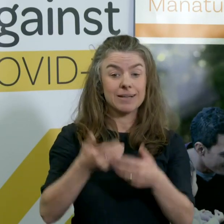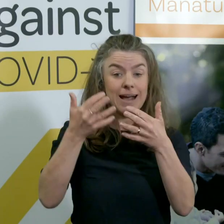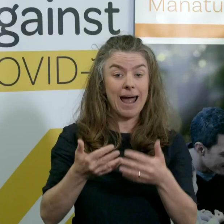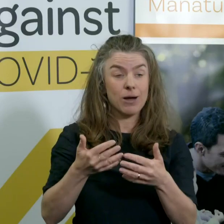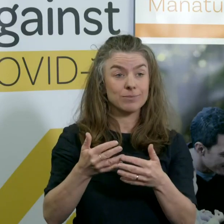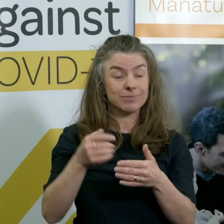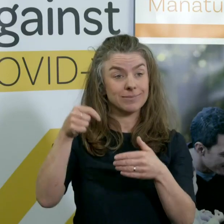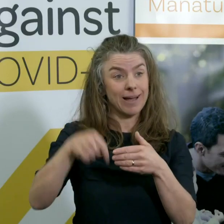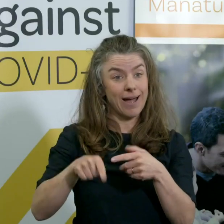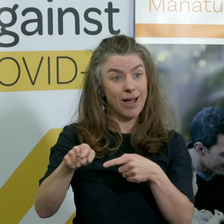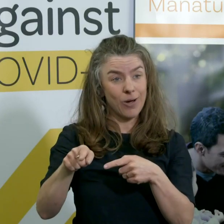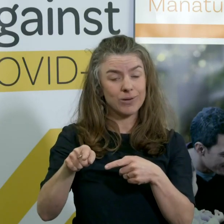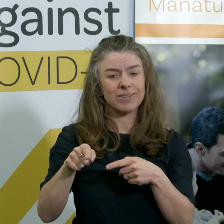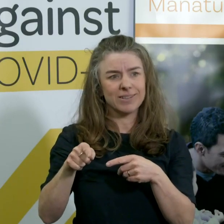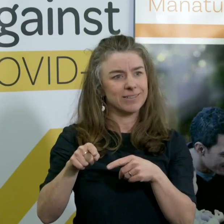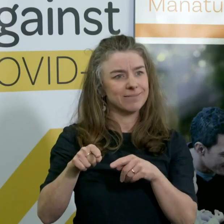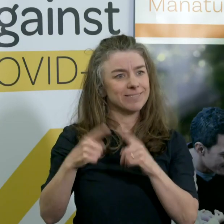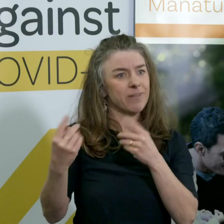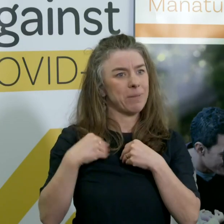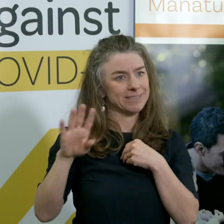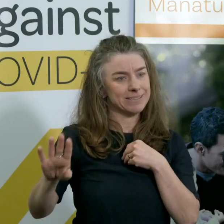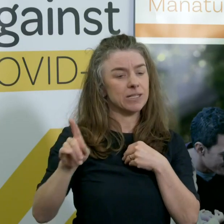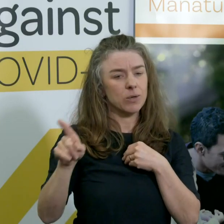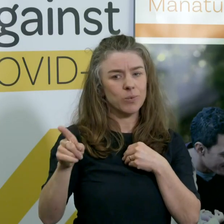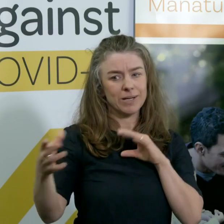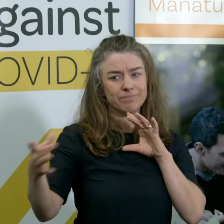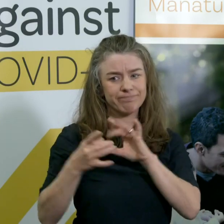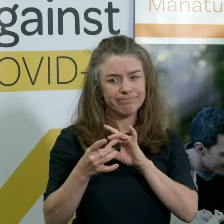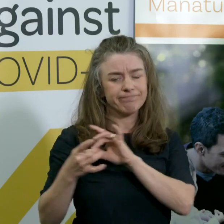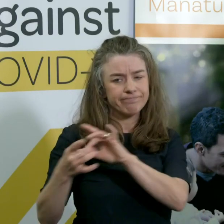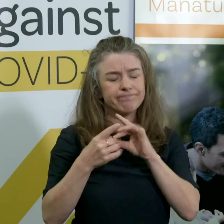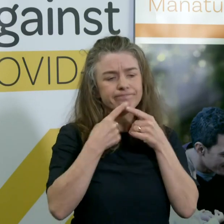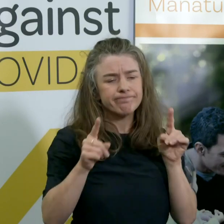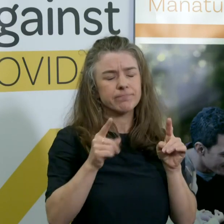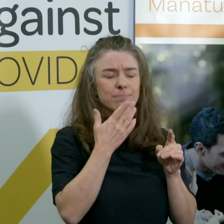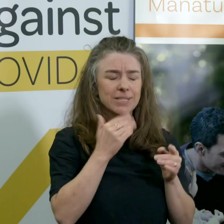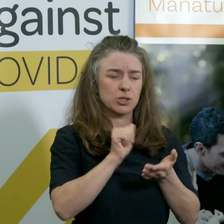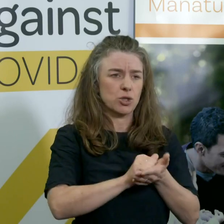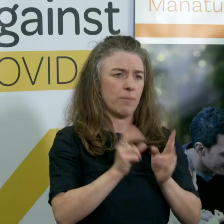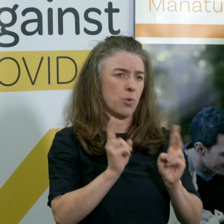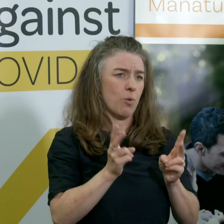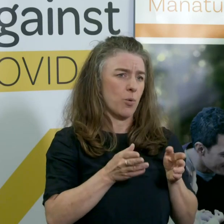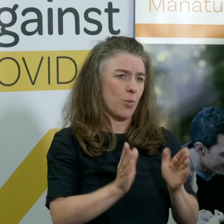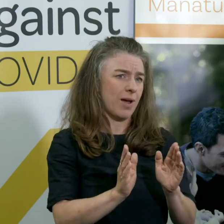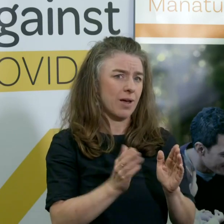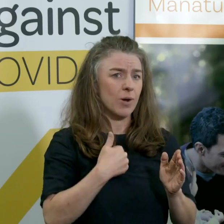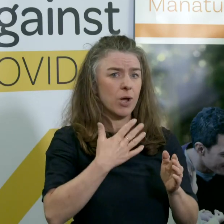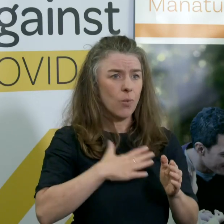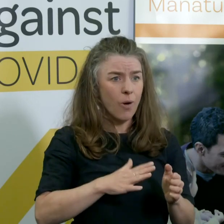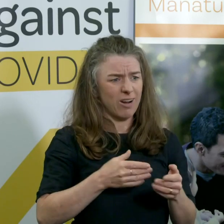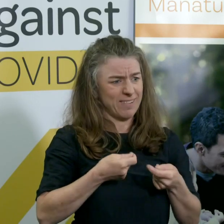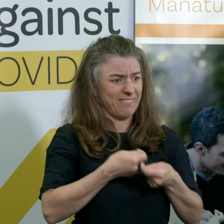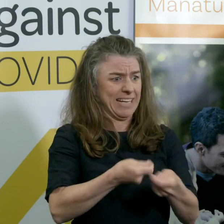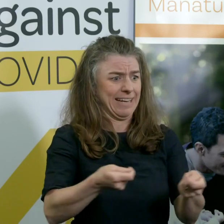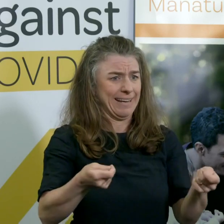have jointly reached out to New Zealanders, asking them to shop normally so we can collectively continue to feed New